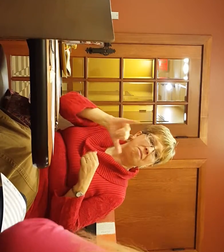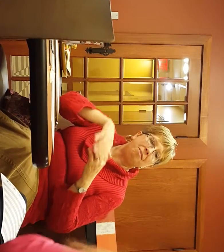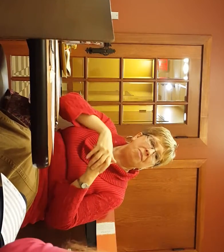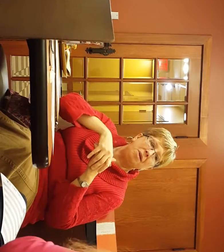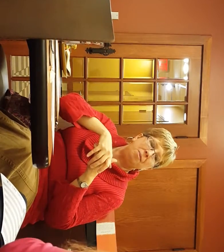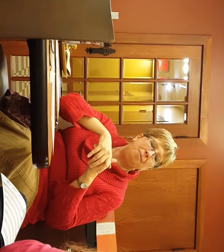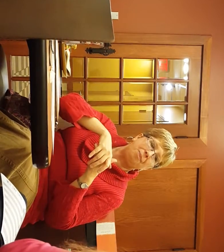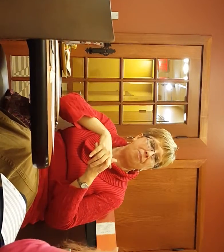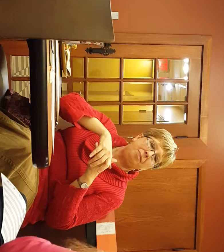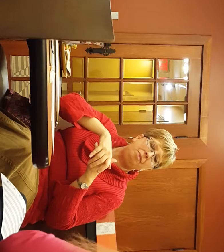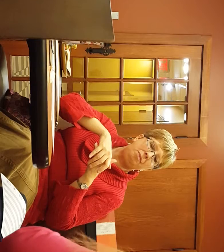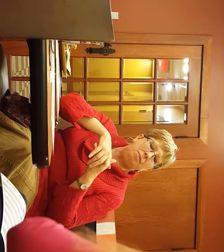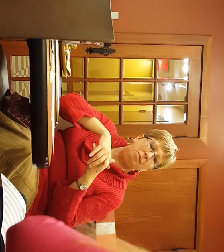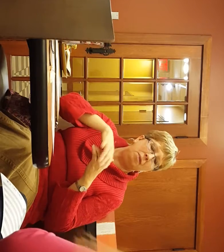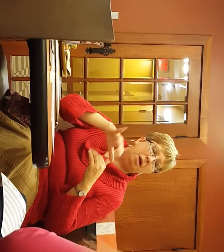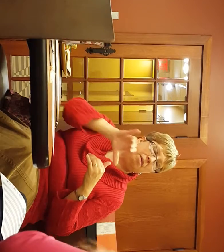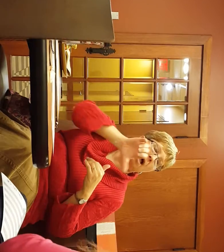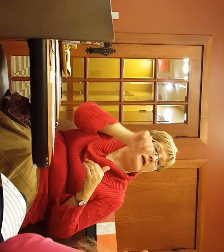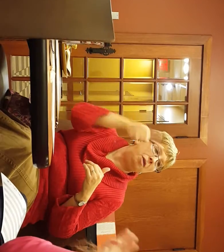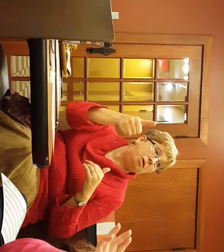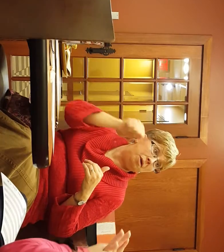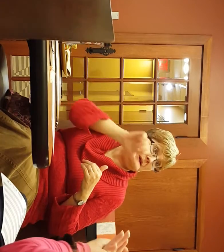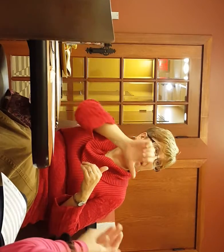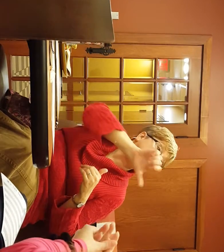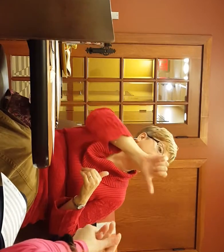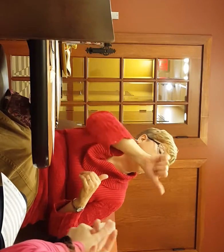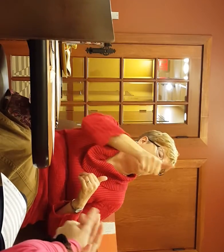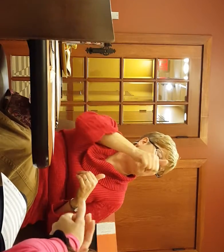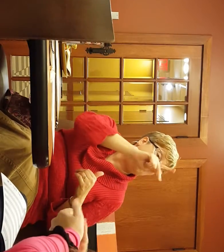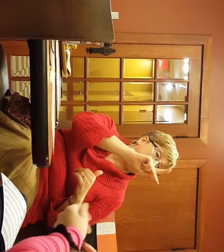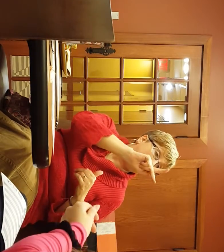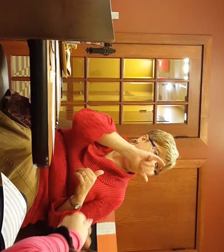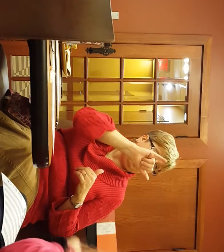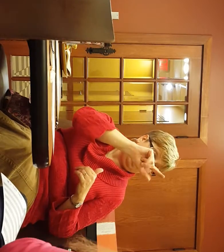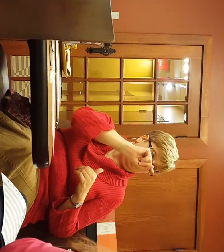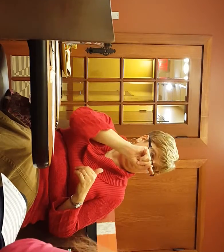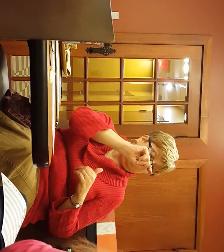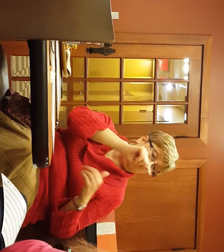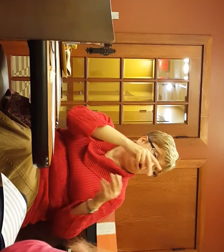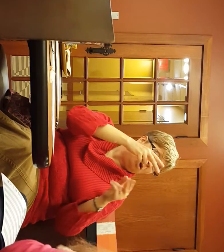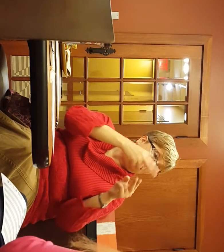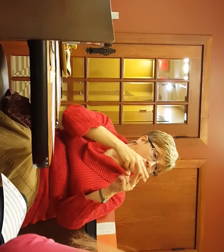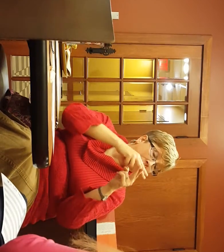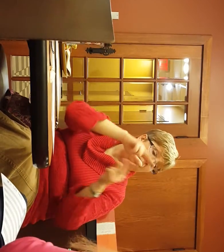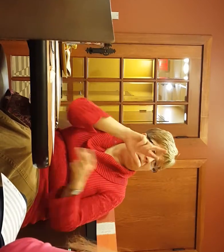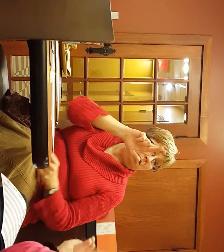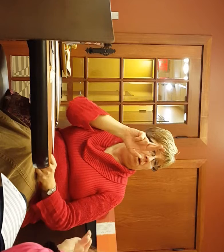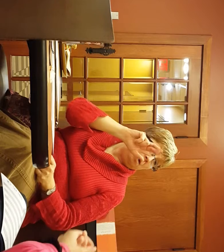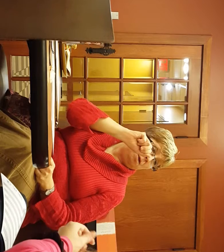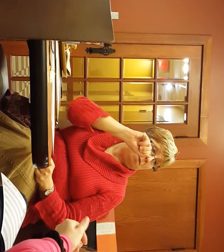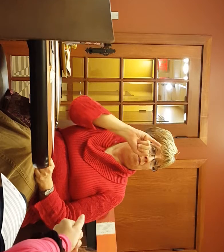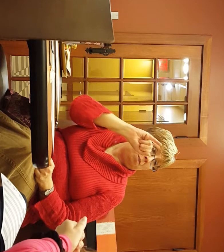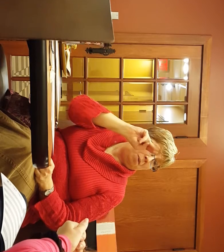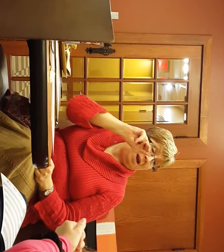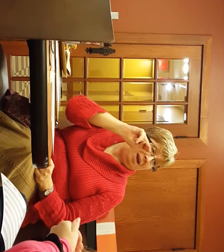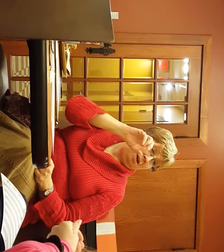raindrops kit, which is a massage. Yeah. I don't know Oh, what yeah, you so want. you know about this. So that one is labeled topical because that